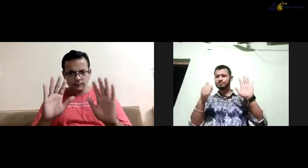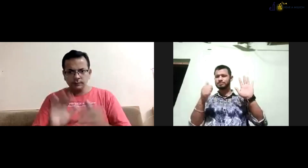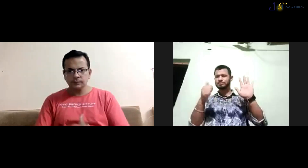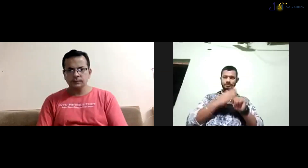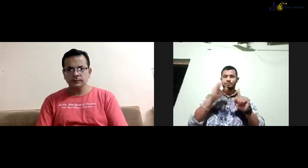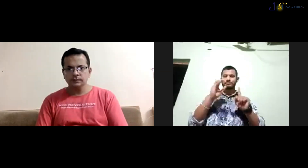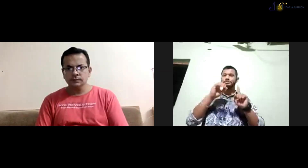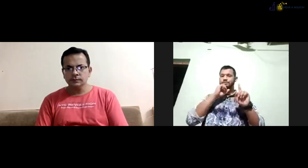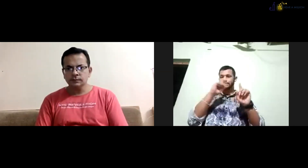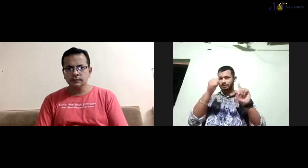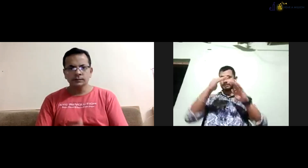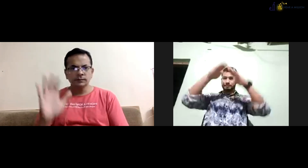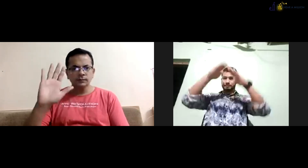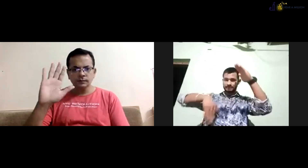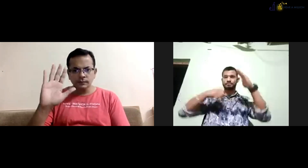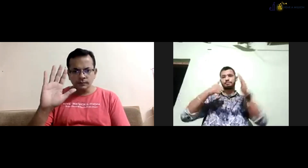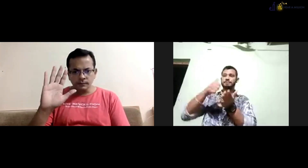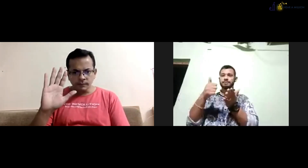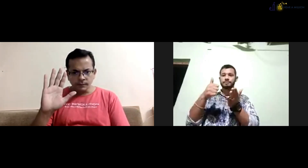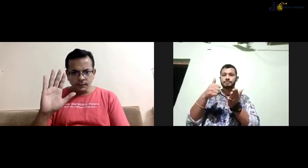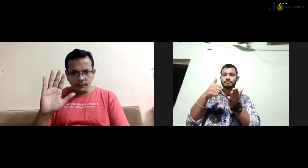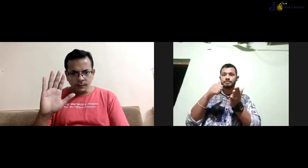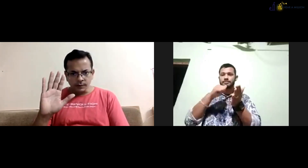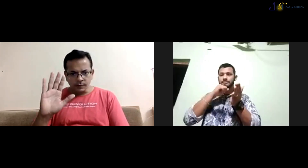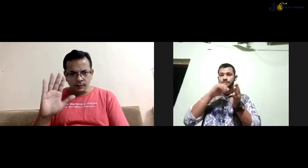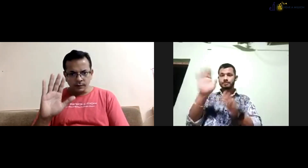Hello, Sergeant, can you see me?